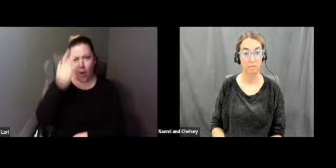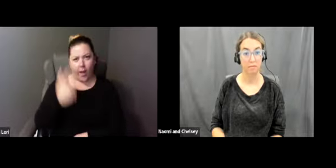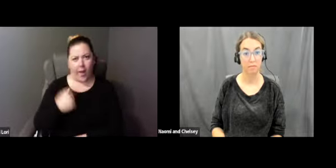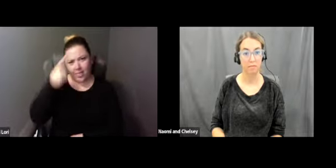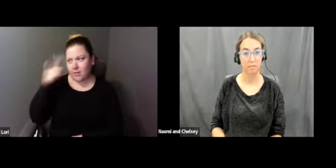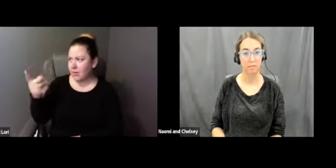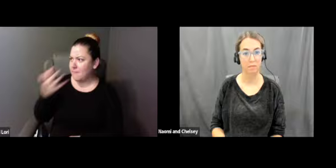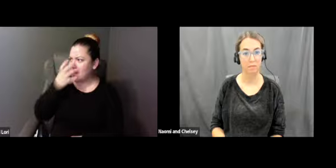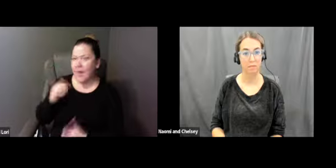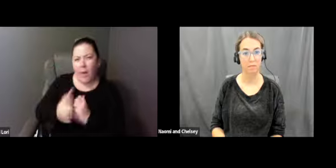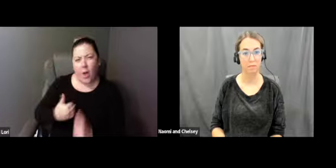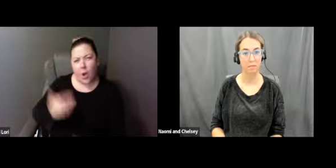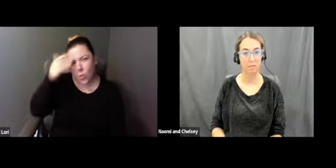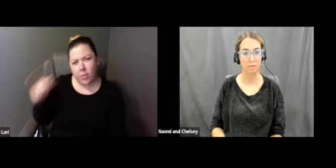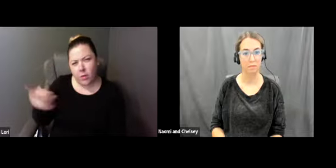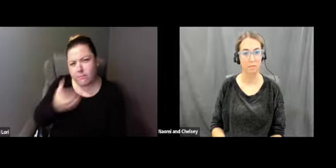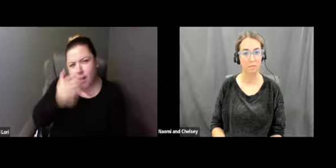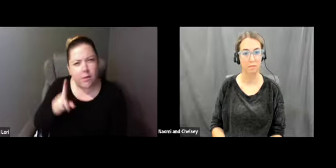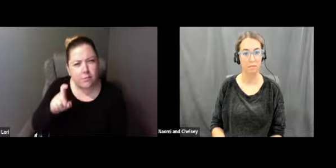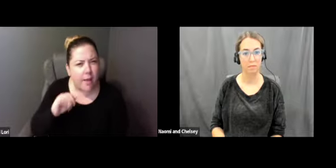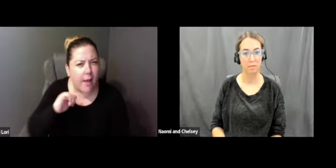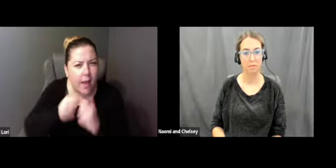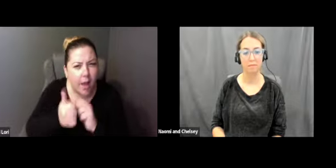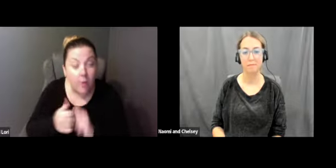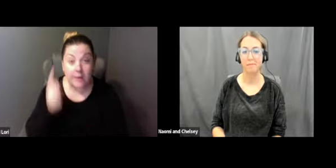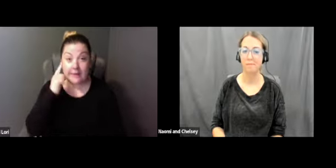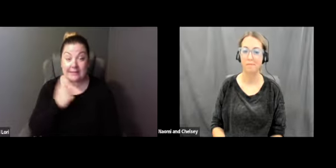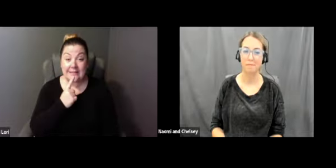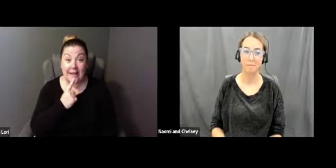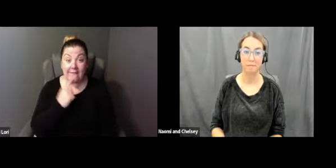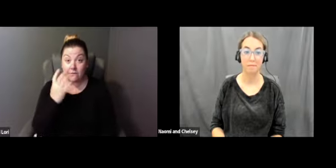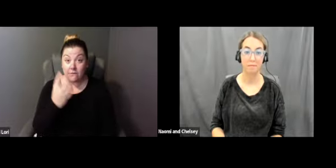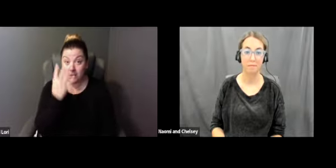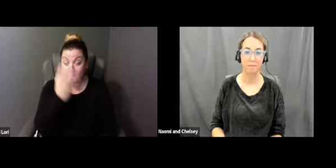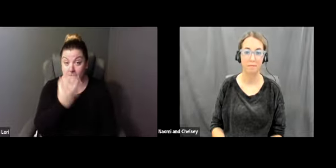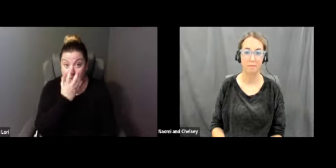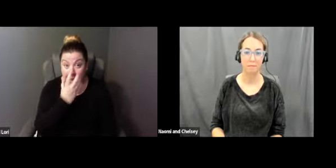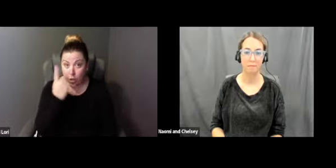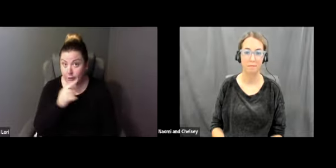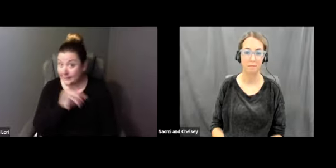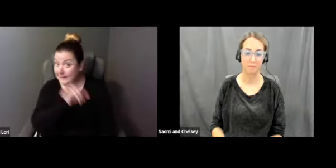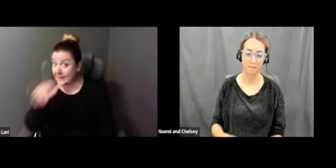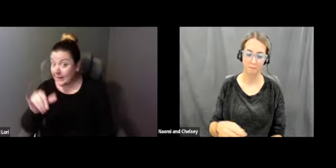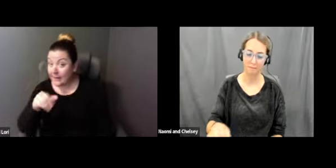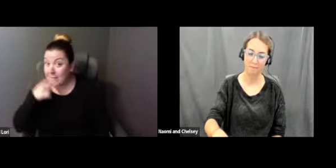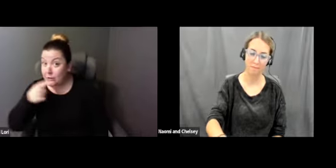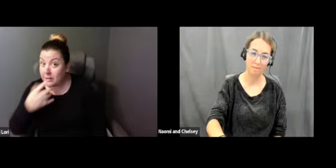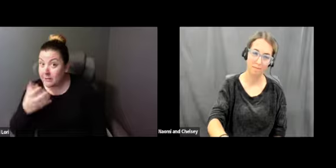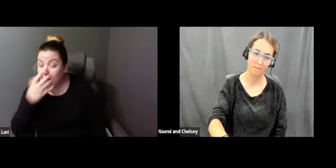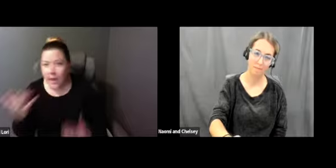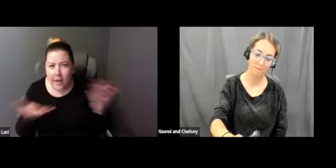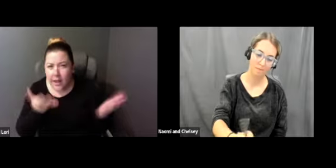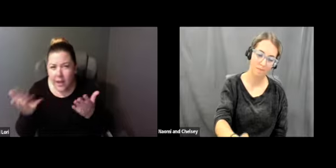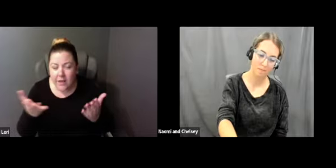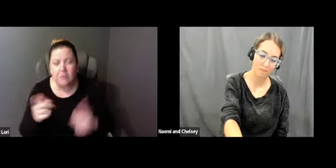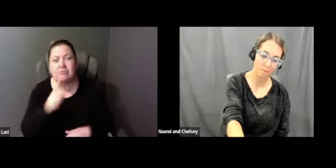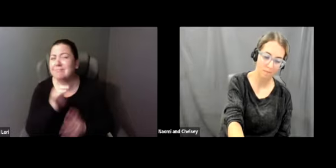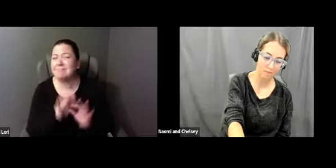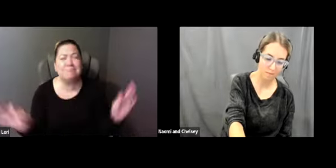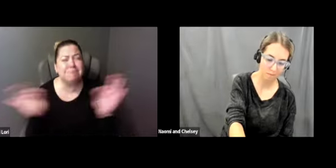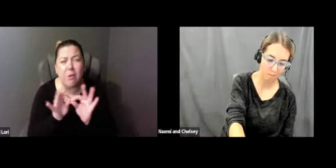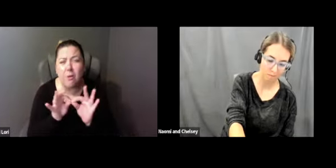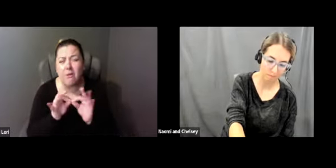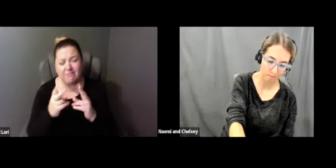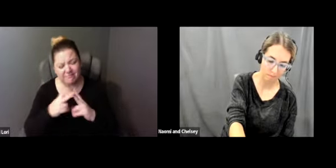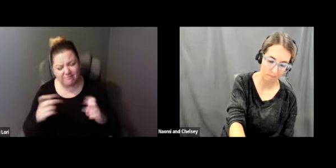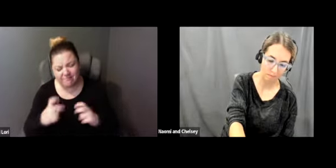look mad? All of these things are conversations that are vitally important to have because they impact our work and they impact our everyday,